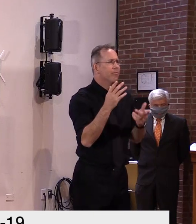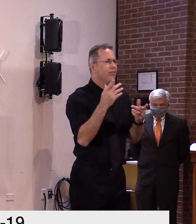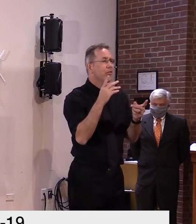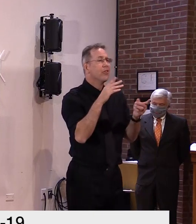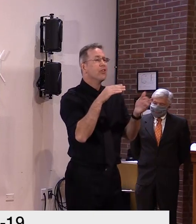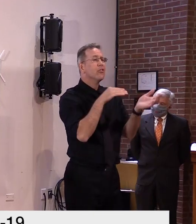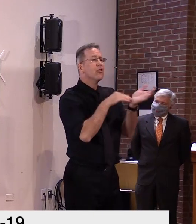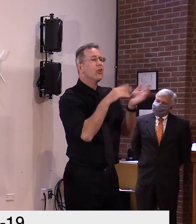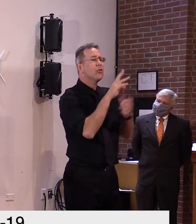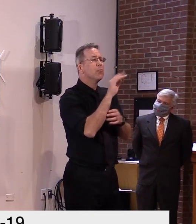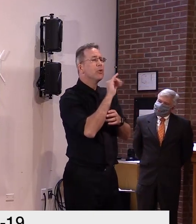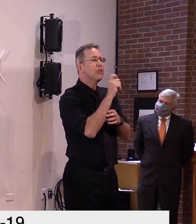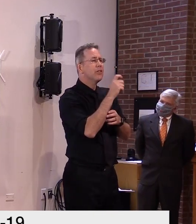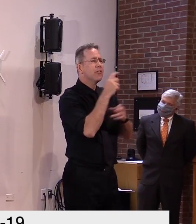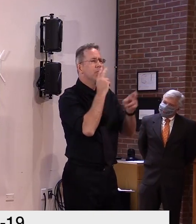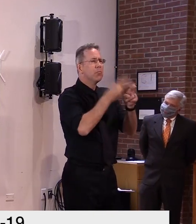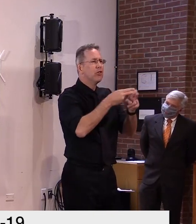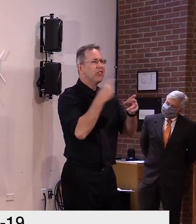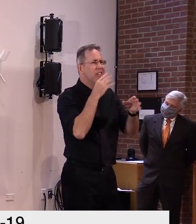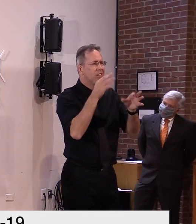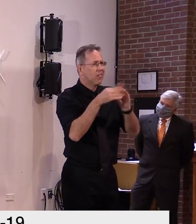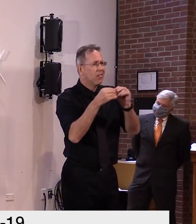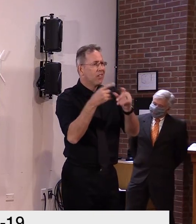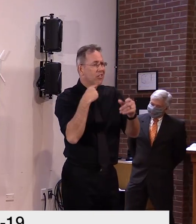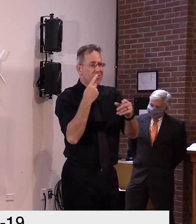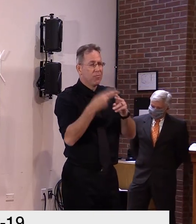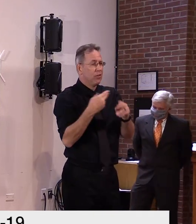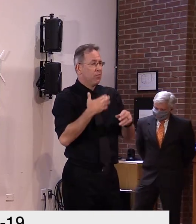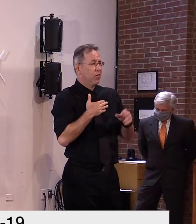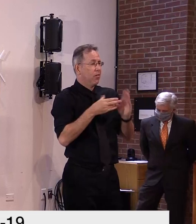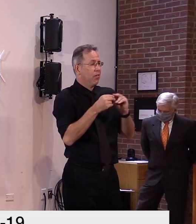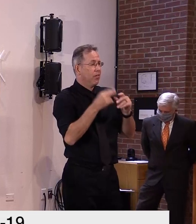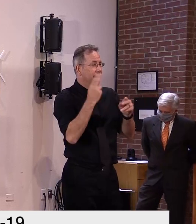a major cause of some of the surges in other states.